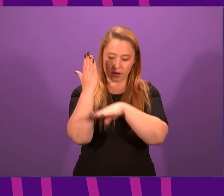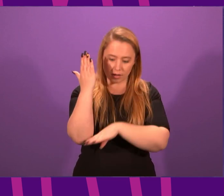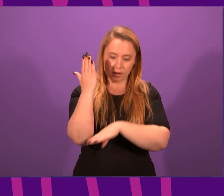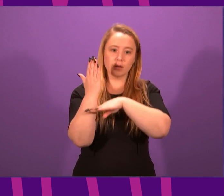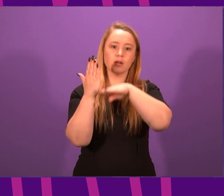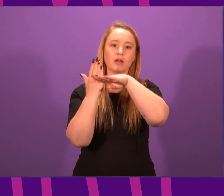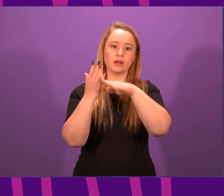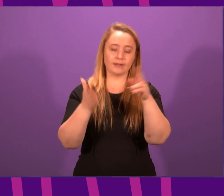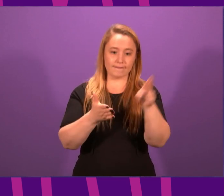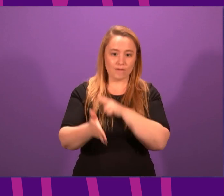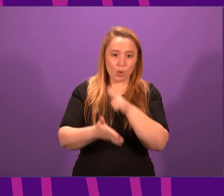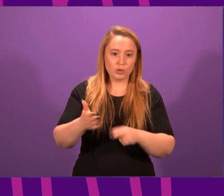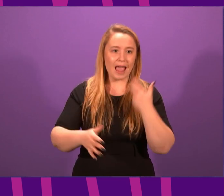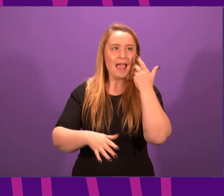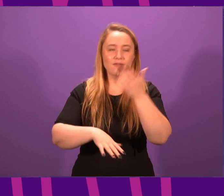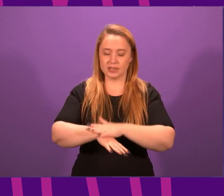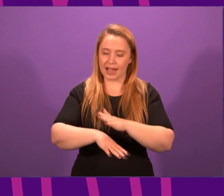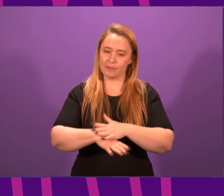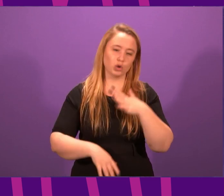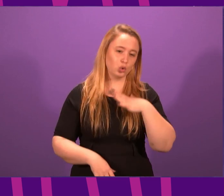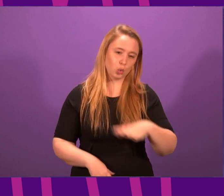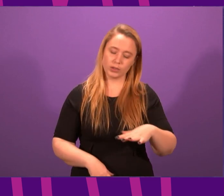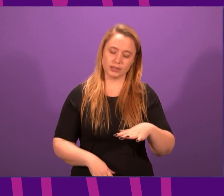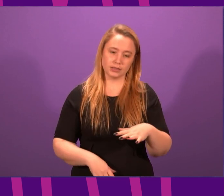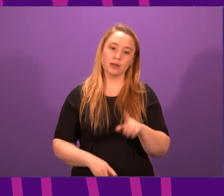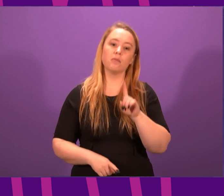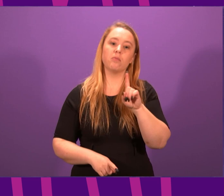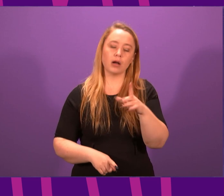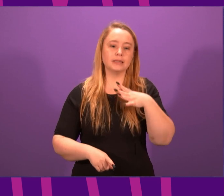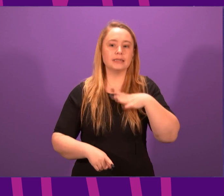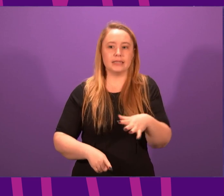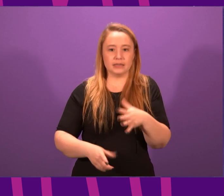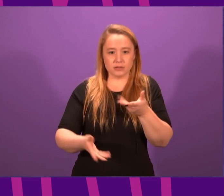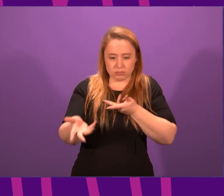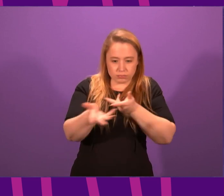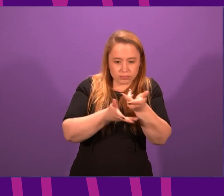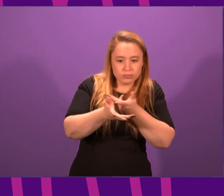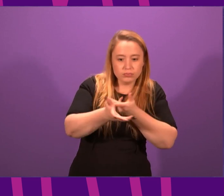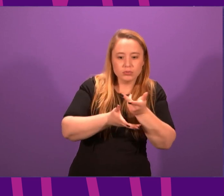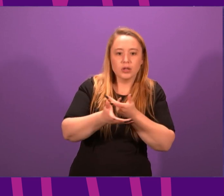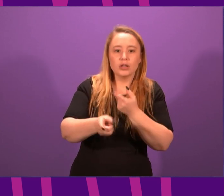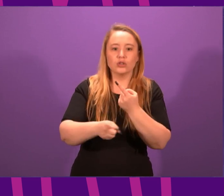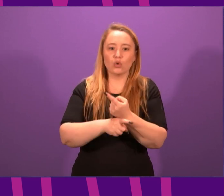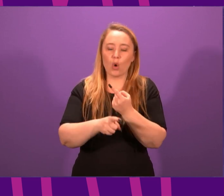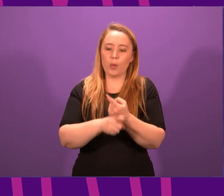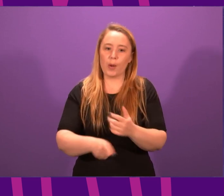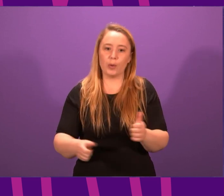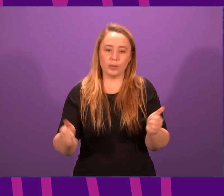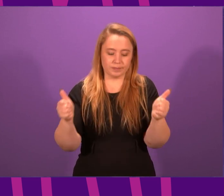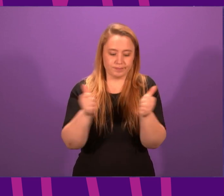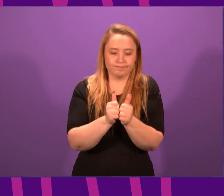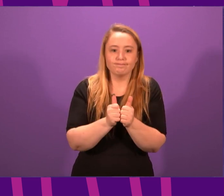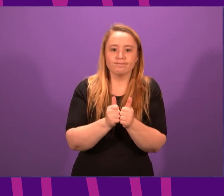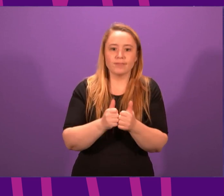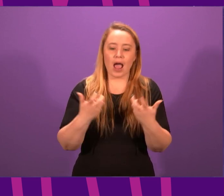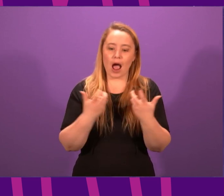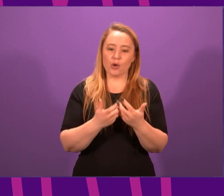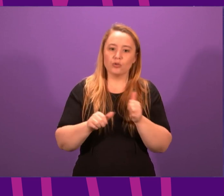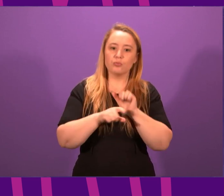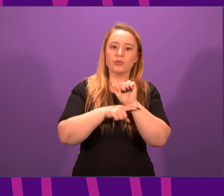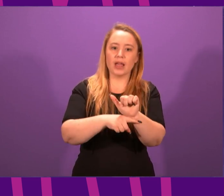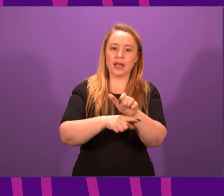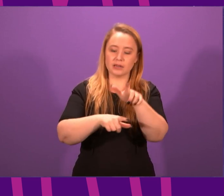do need detailed discussions so that we can all agree on what is needed to protect public